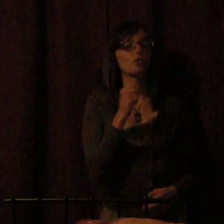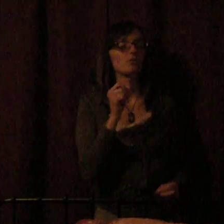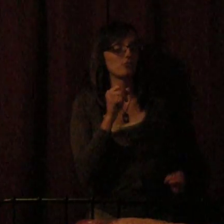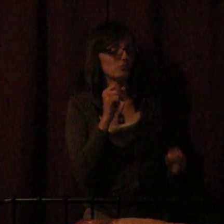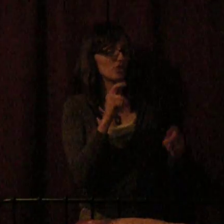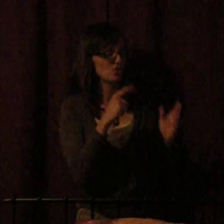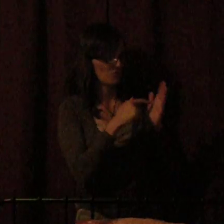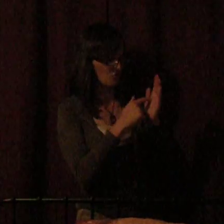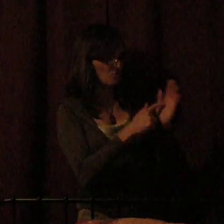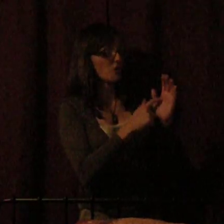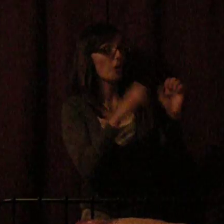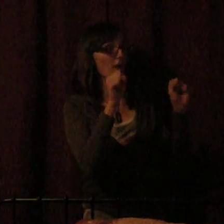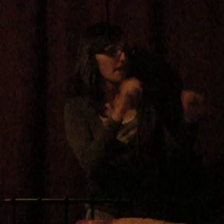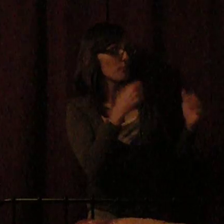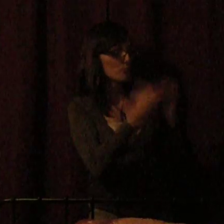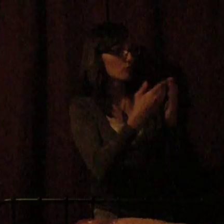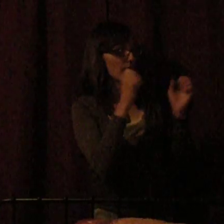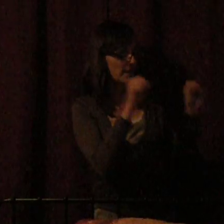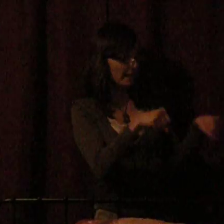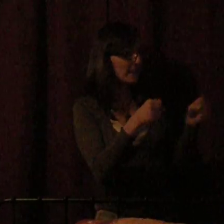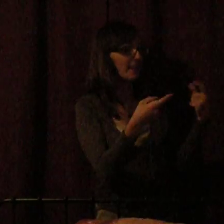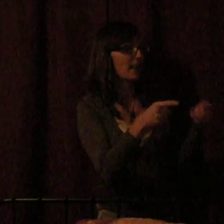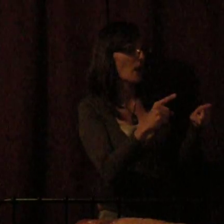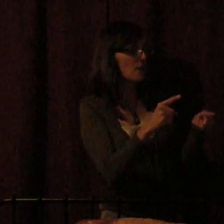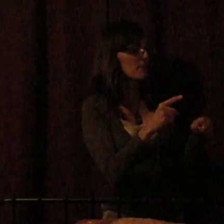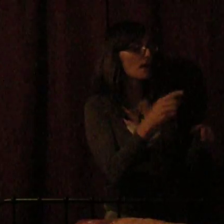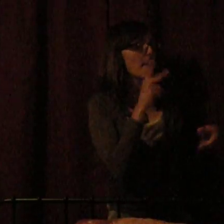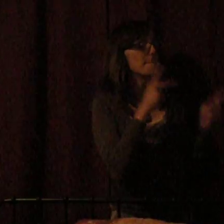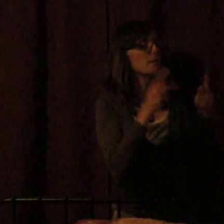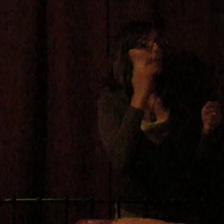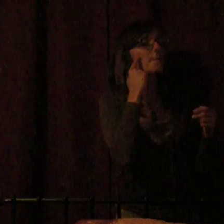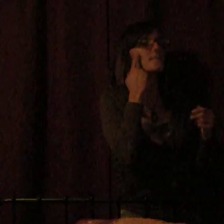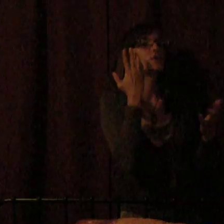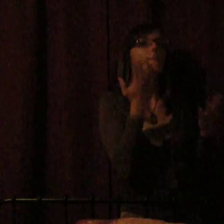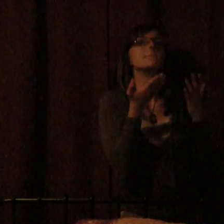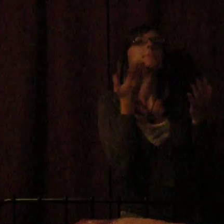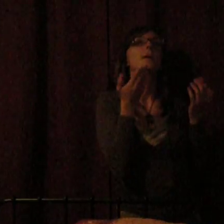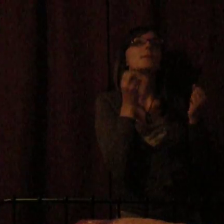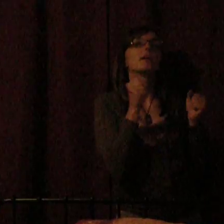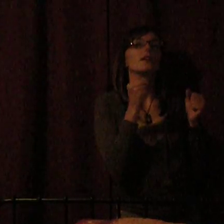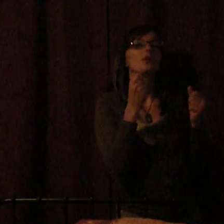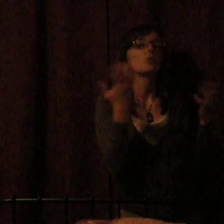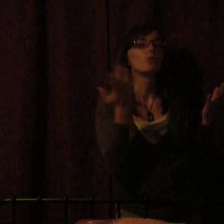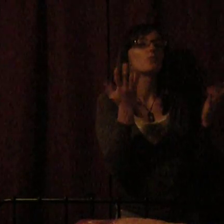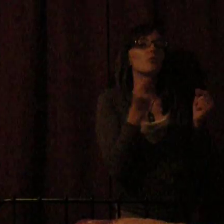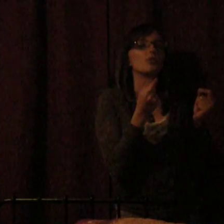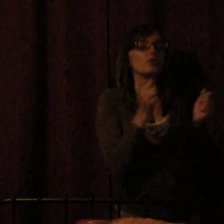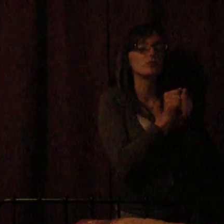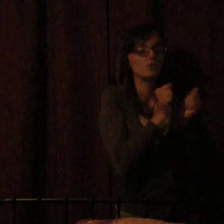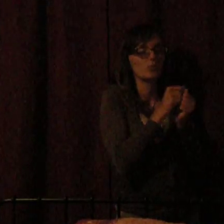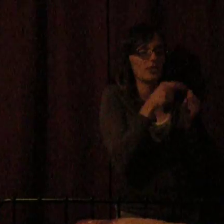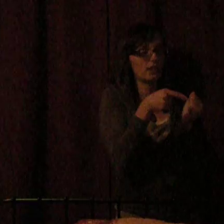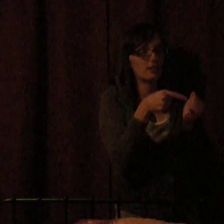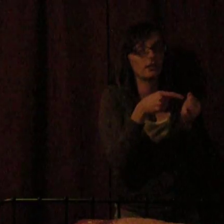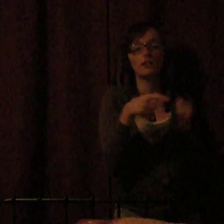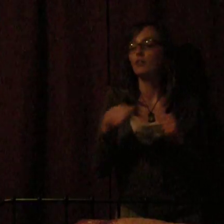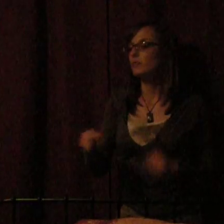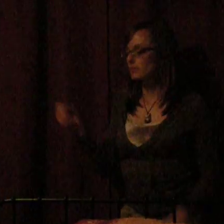that this can happen, and people will say, this is what I can do. Sort of like... Now, it was suggested to me, Ira,